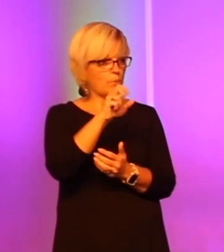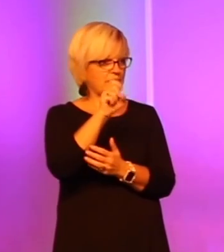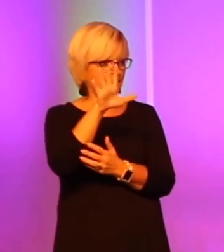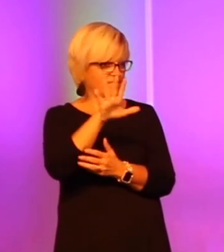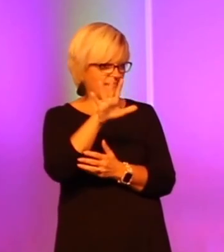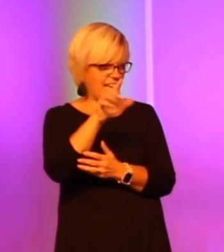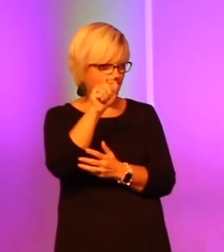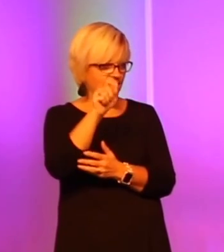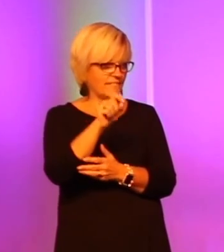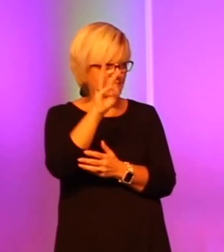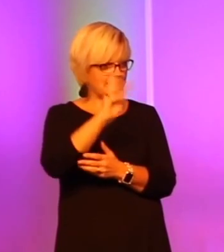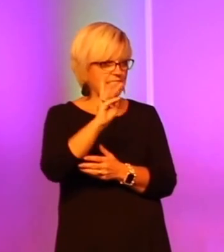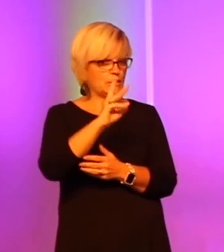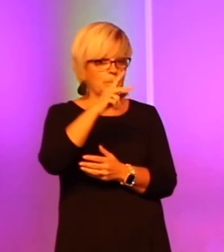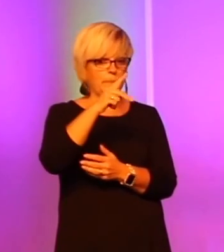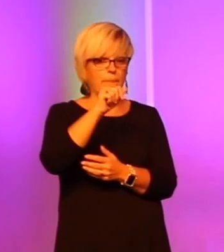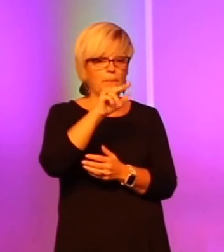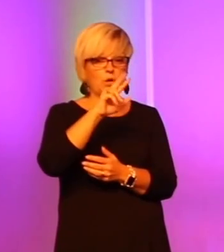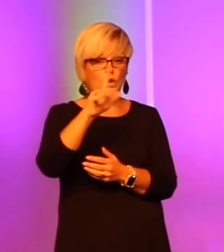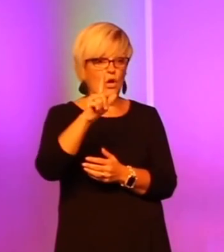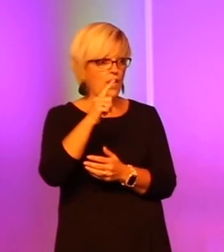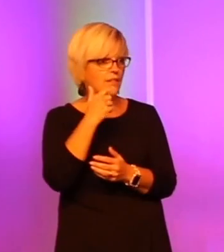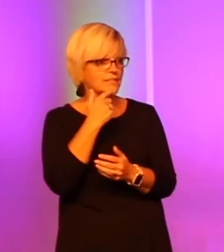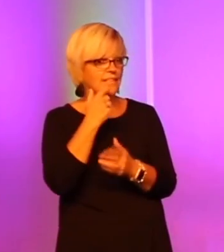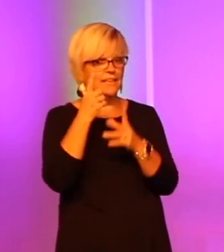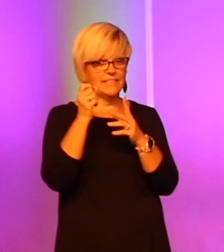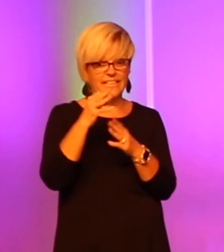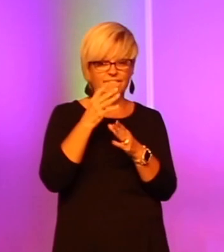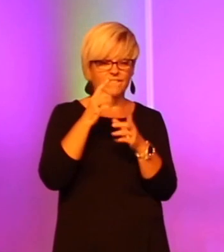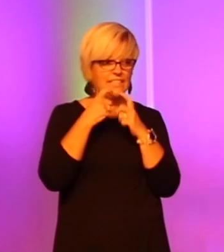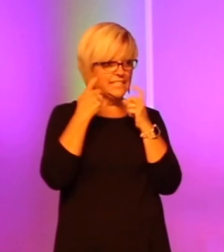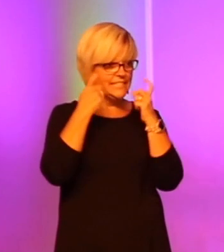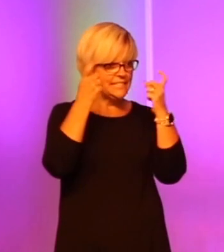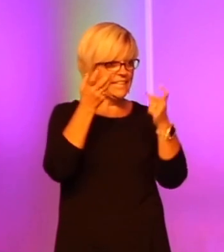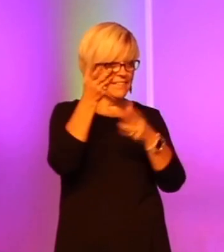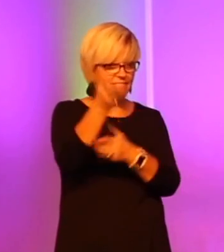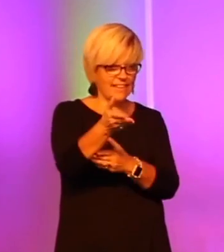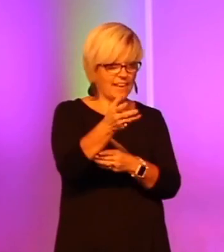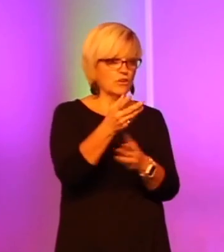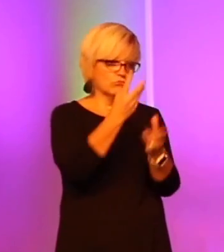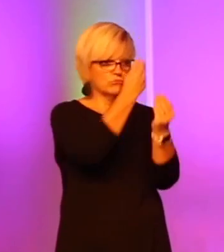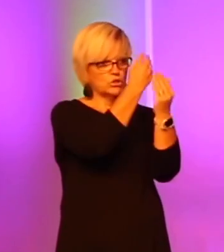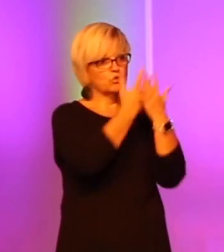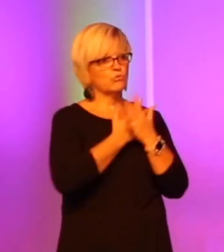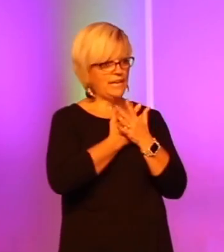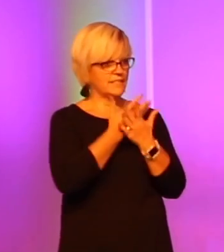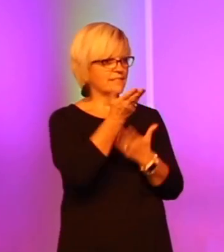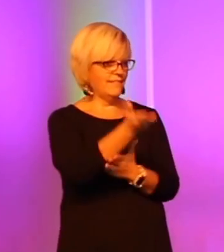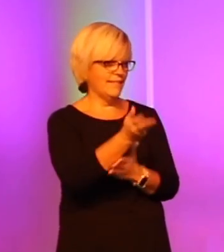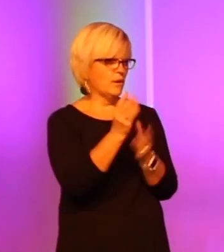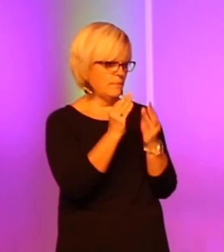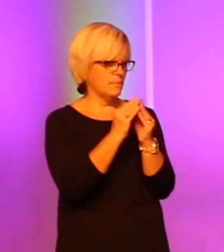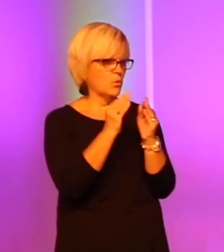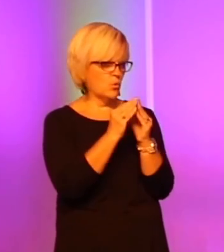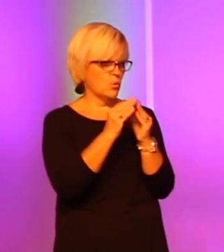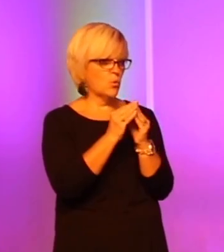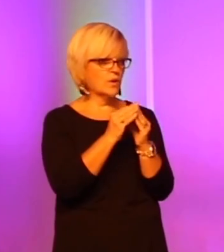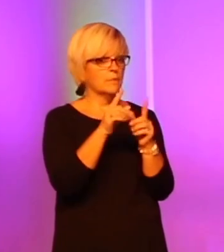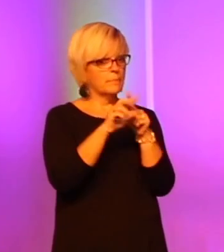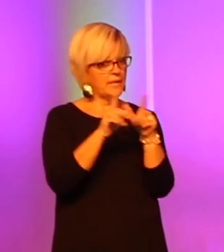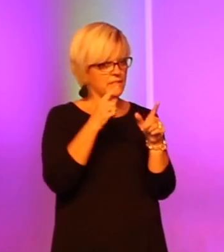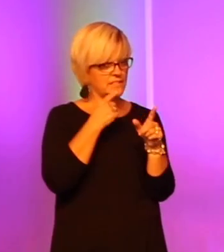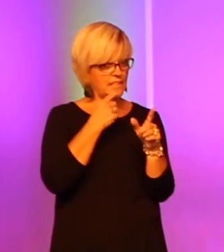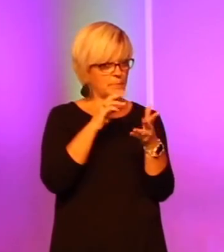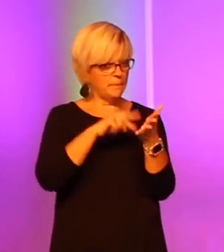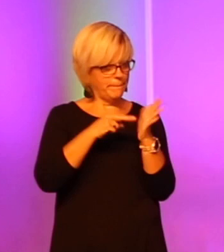says that where sin abounds, grace abounds even more. But Romans 6:1, he says, but does grace mean we have a